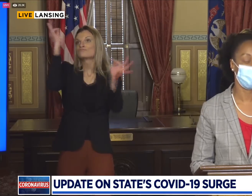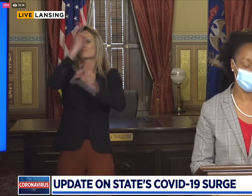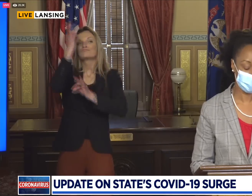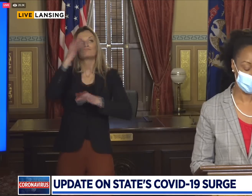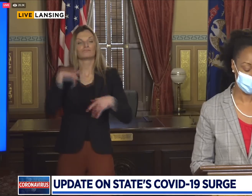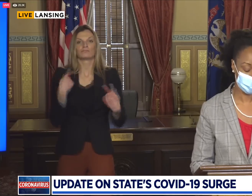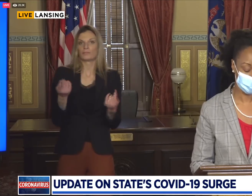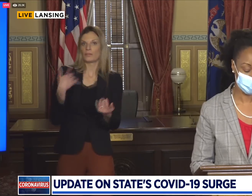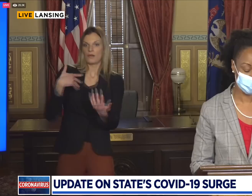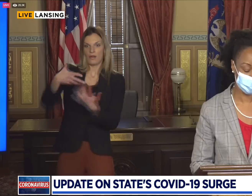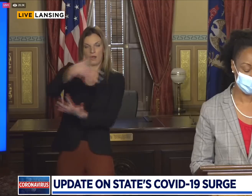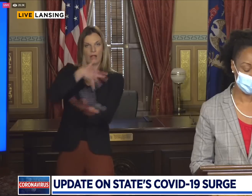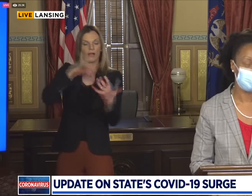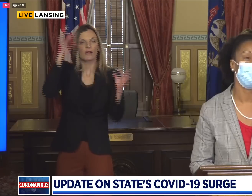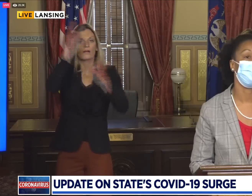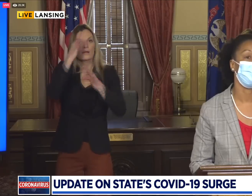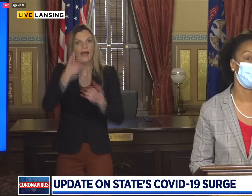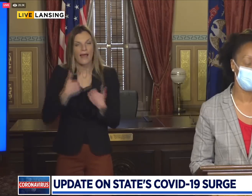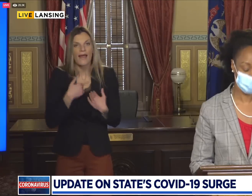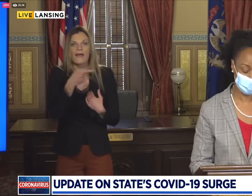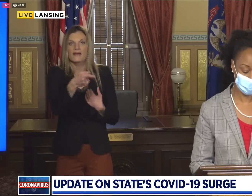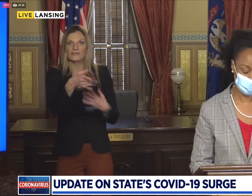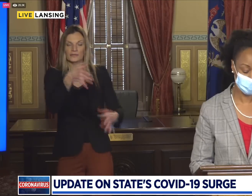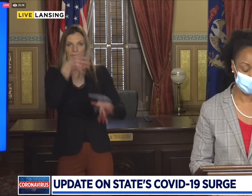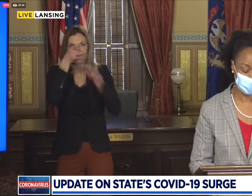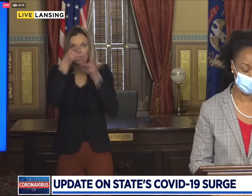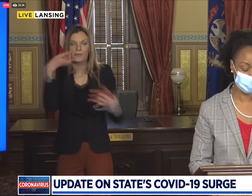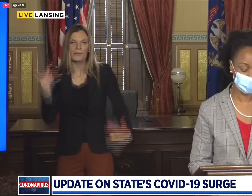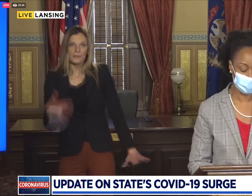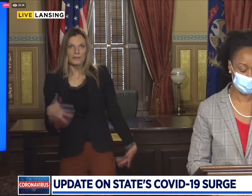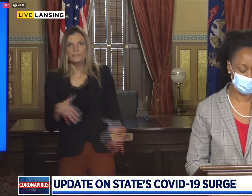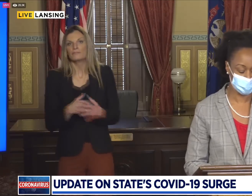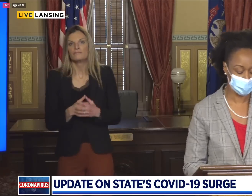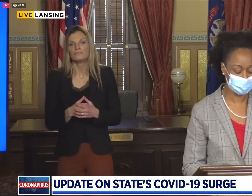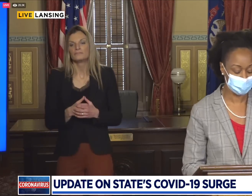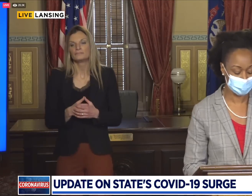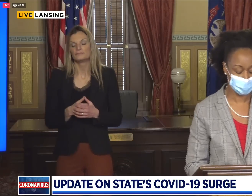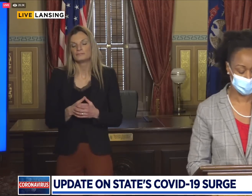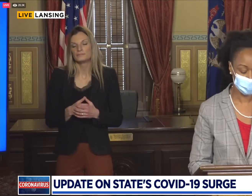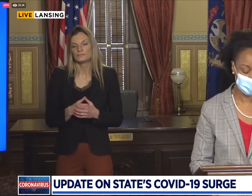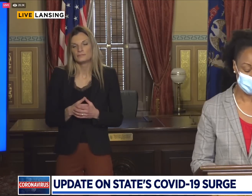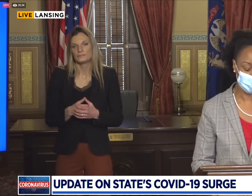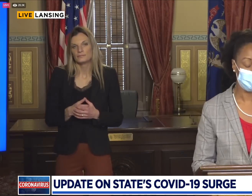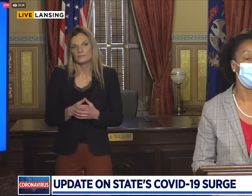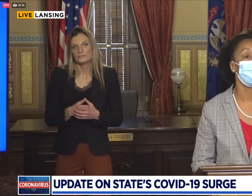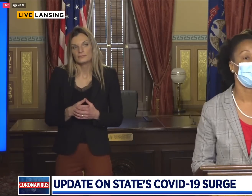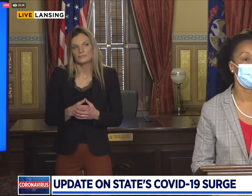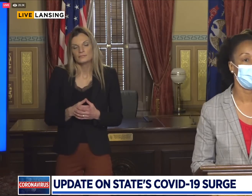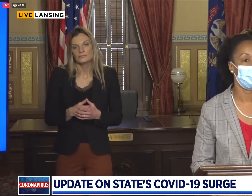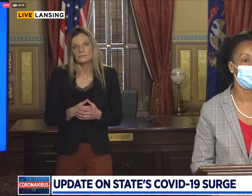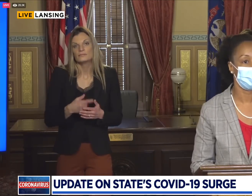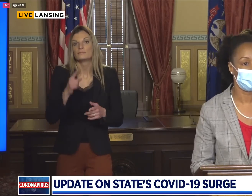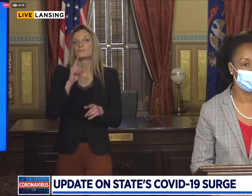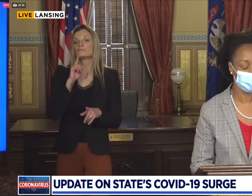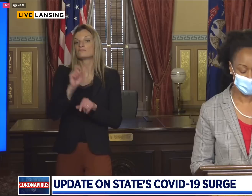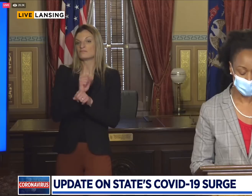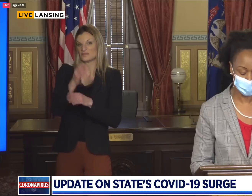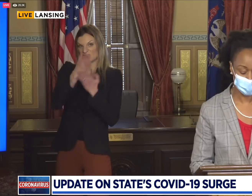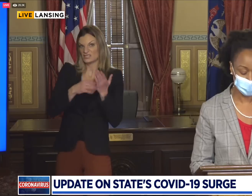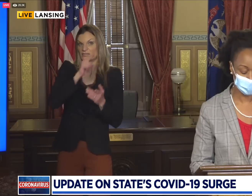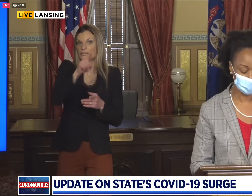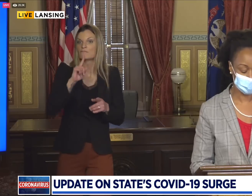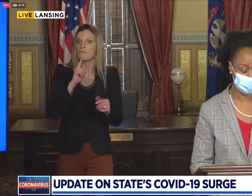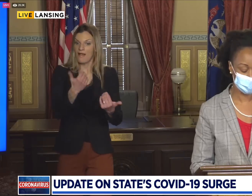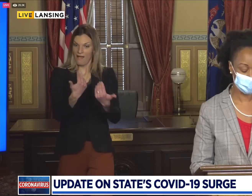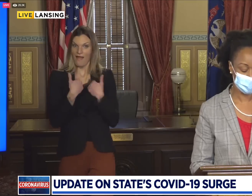only 28%, less than a third of the positive cases that we are investigating were in quarantine at the time of